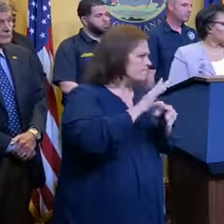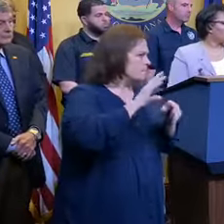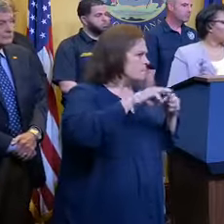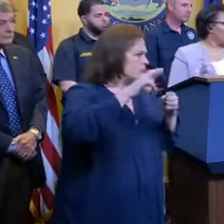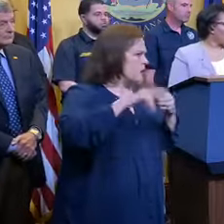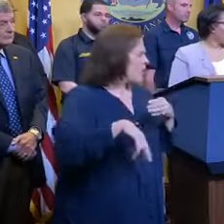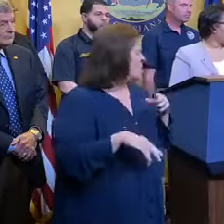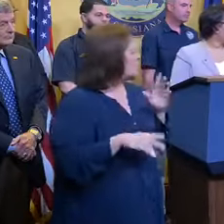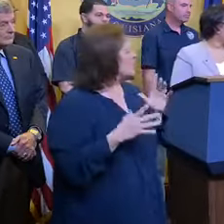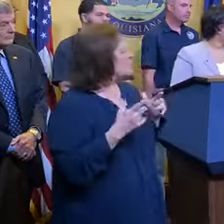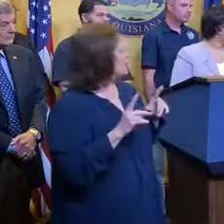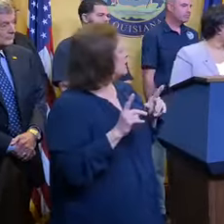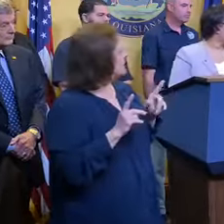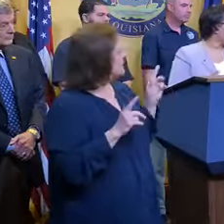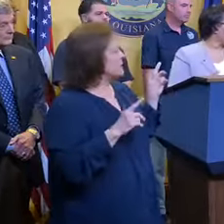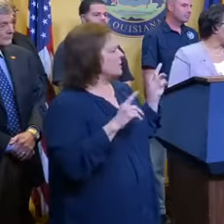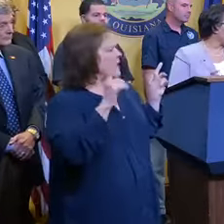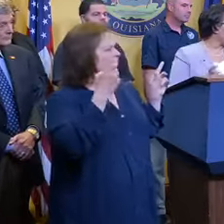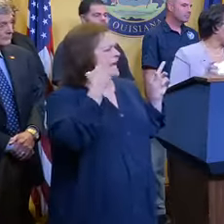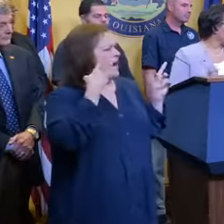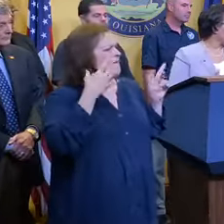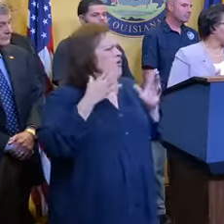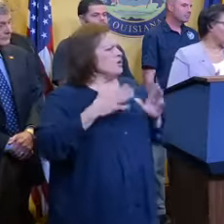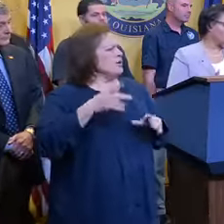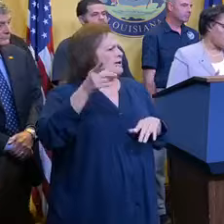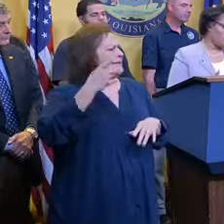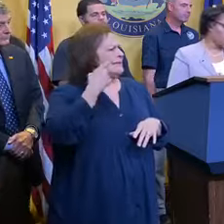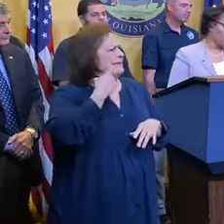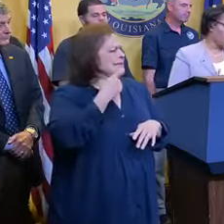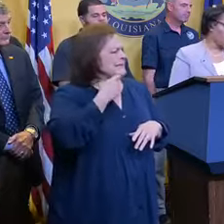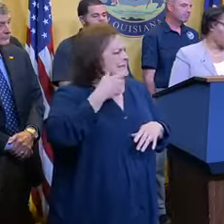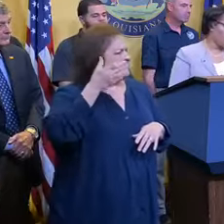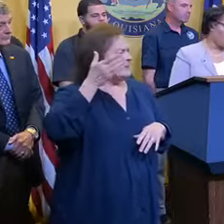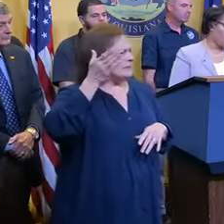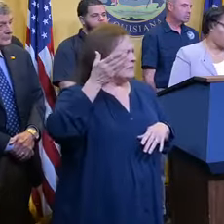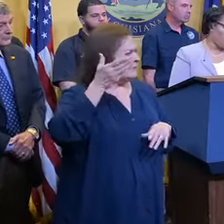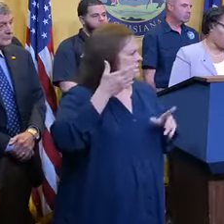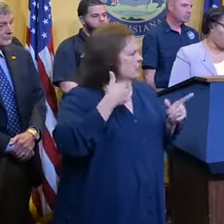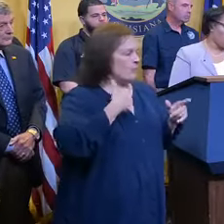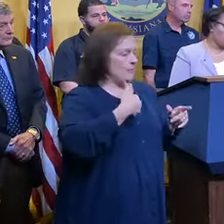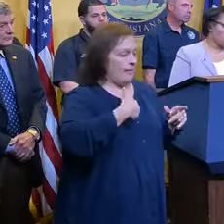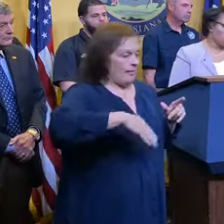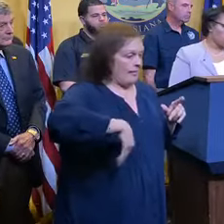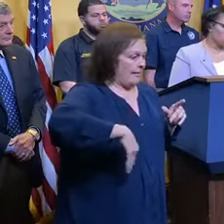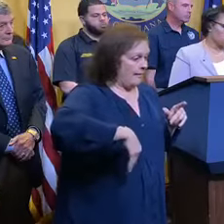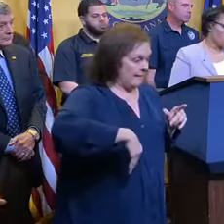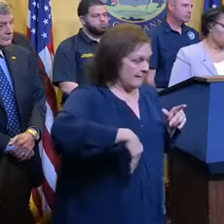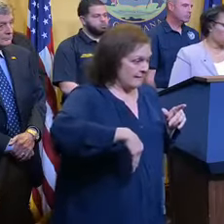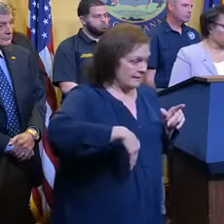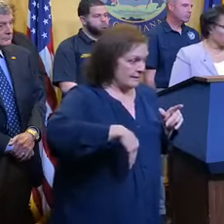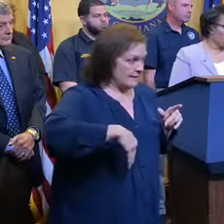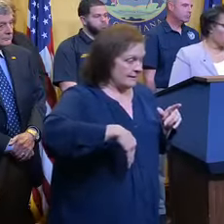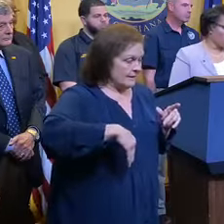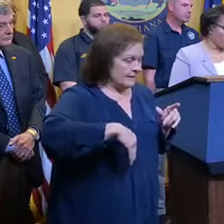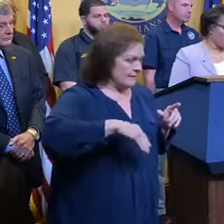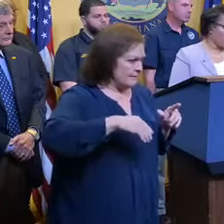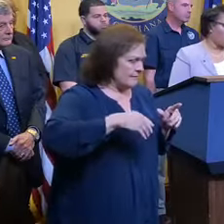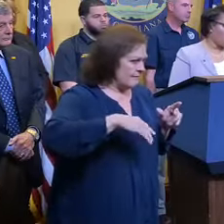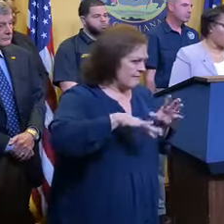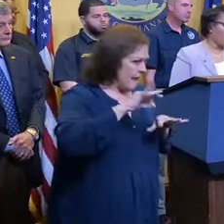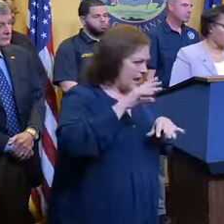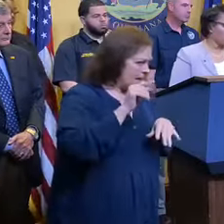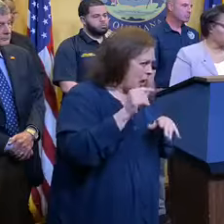Well, we just got that number when the governor gave his press conference, and we have not had time to clarify